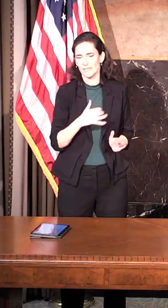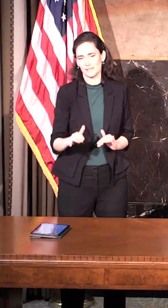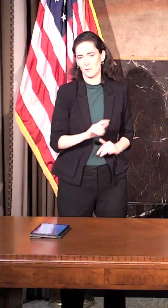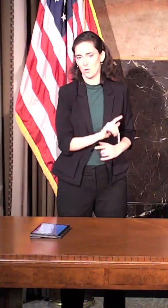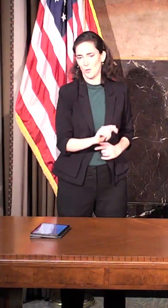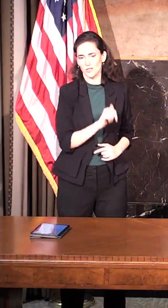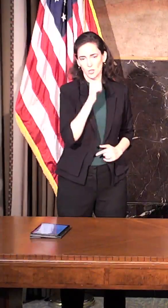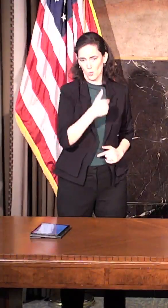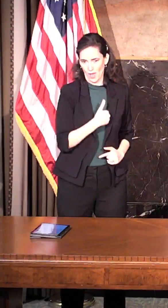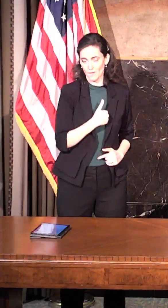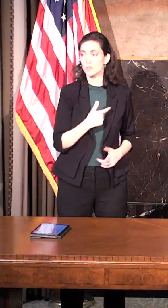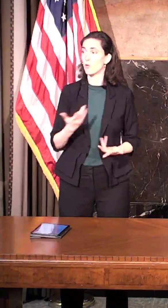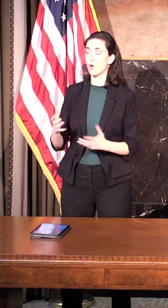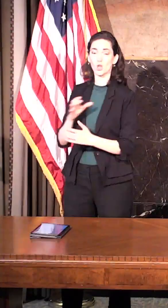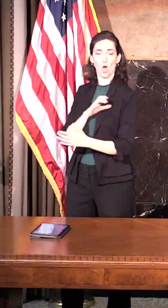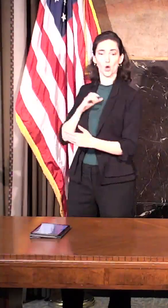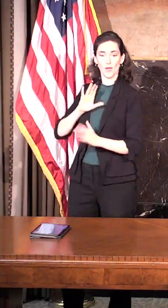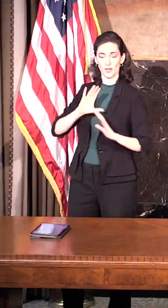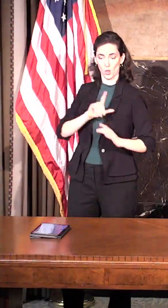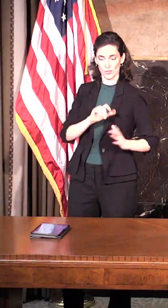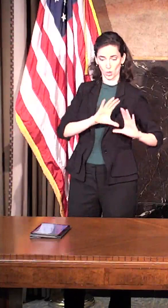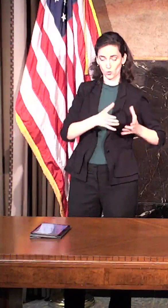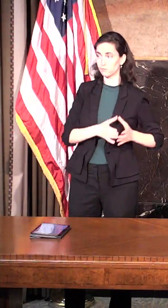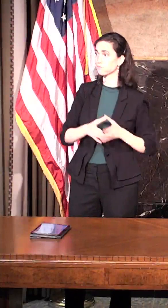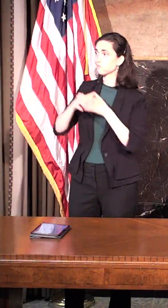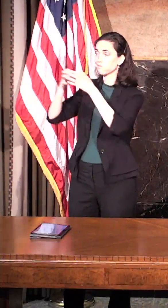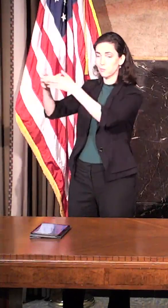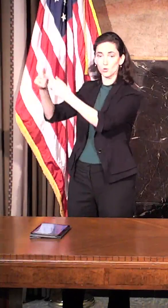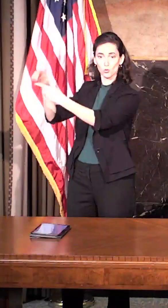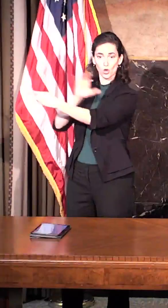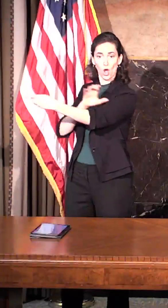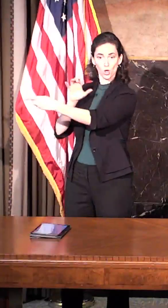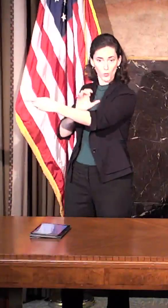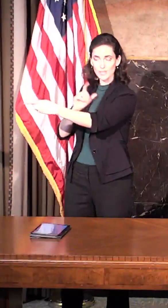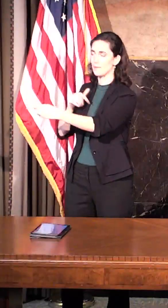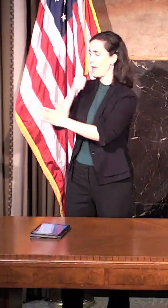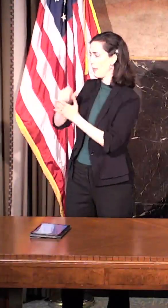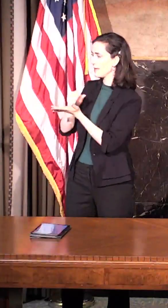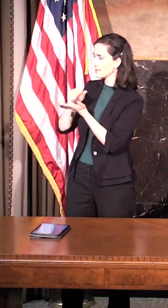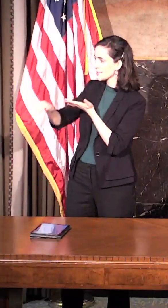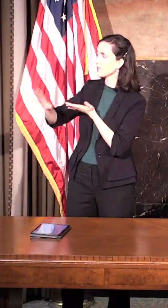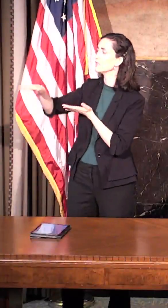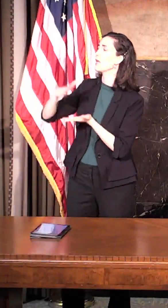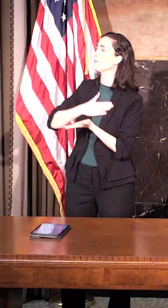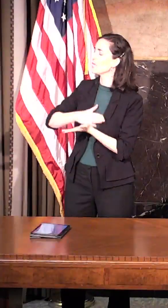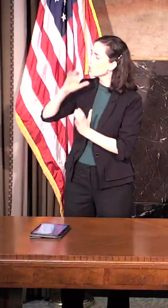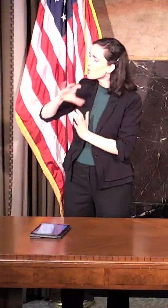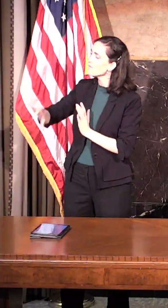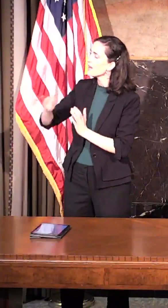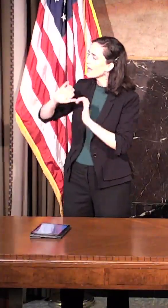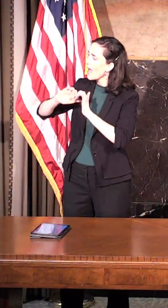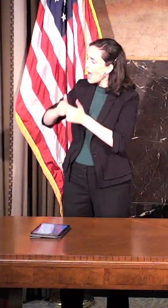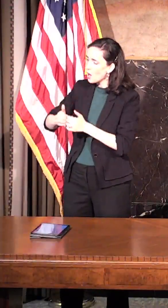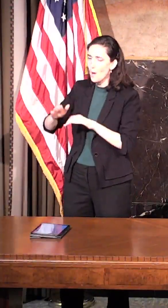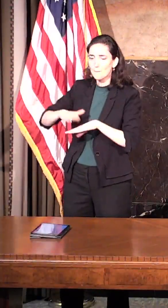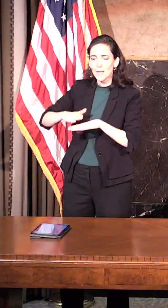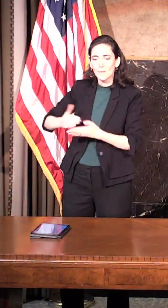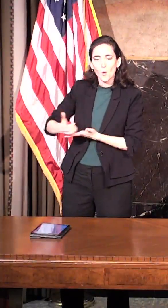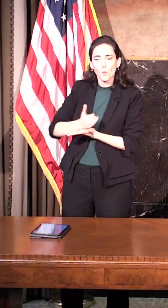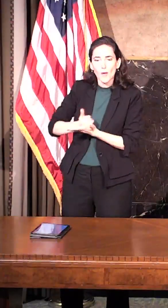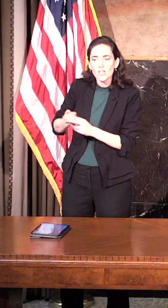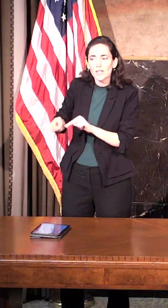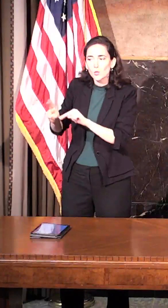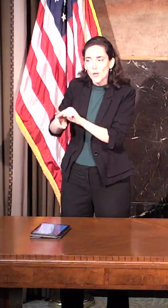our congressional delegation encouraging them to find a way to increase the minimum wage. And hopefully it'll happen